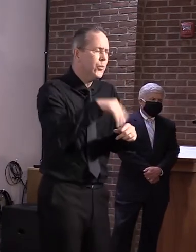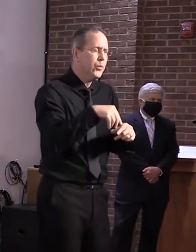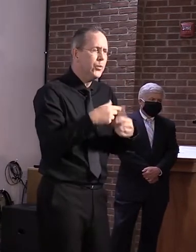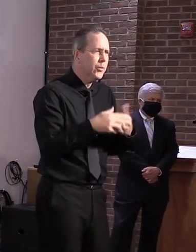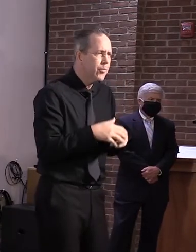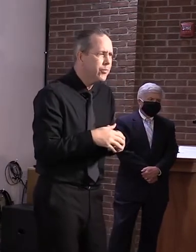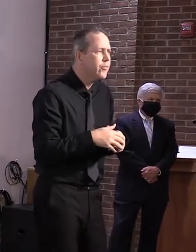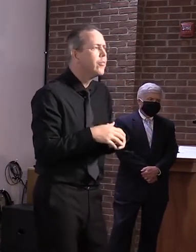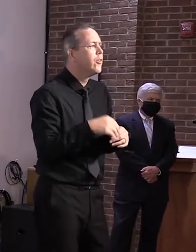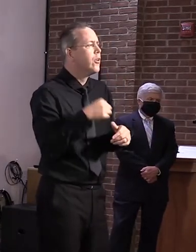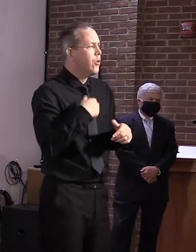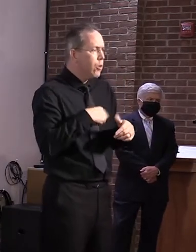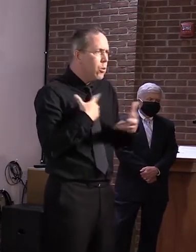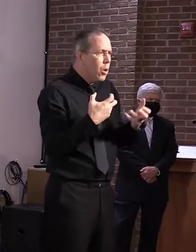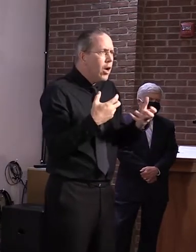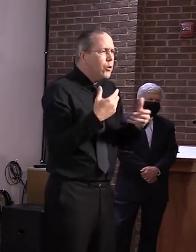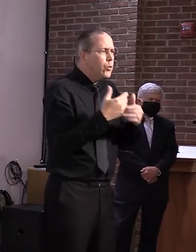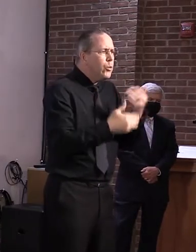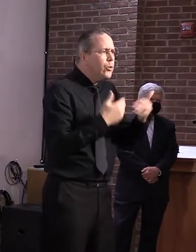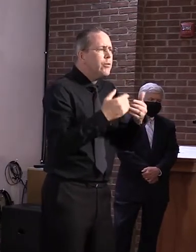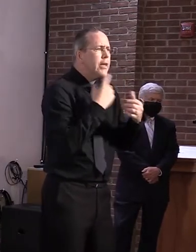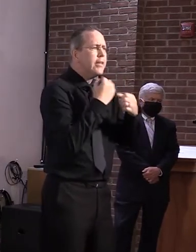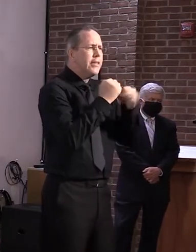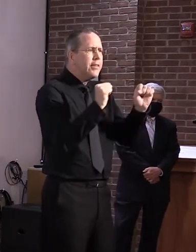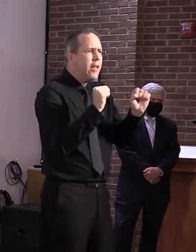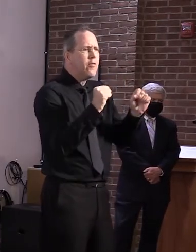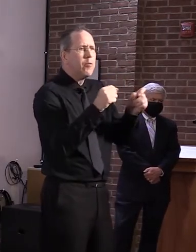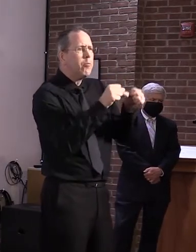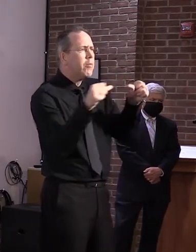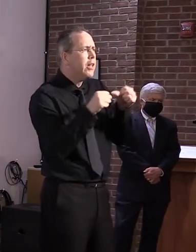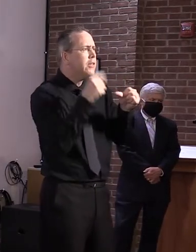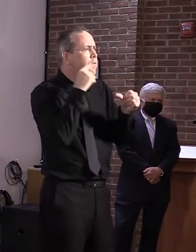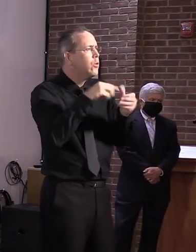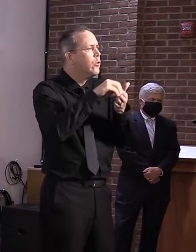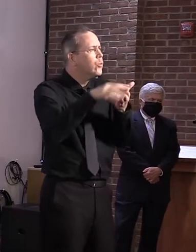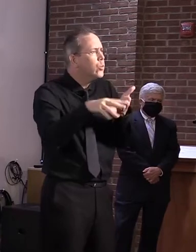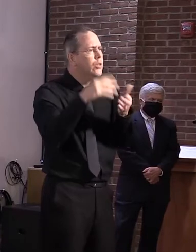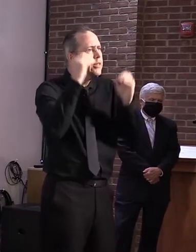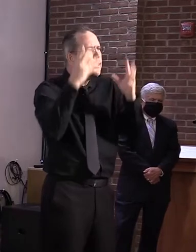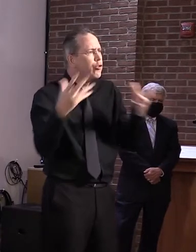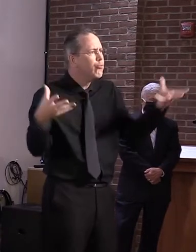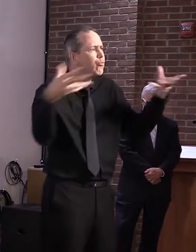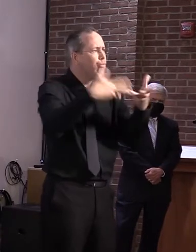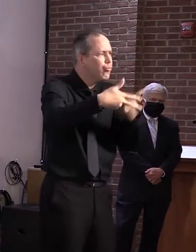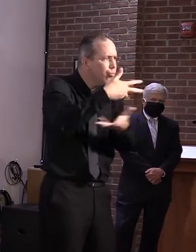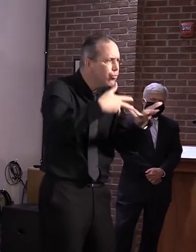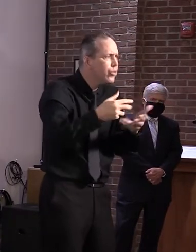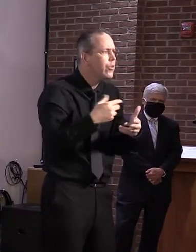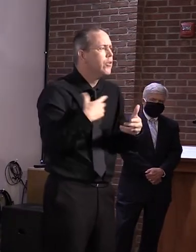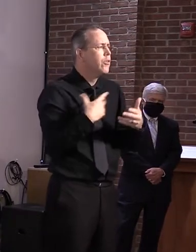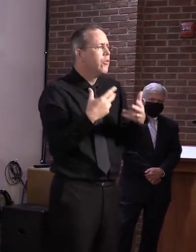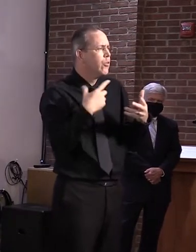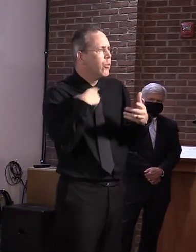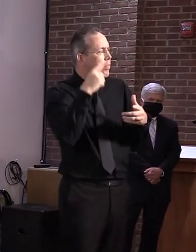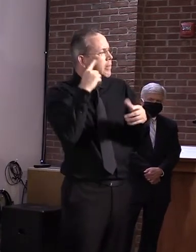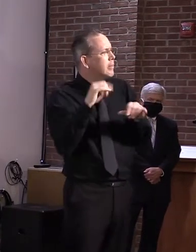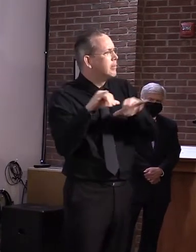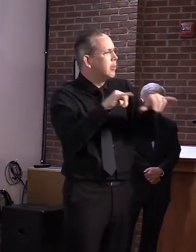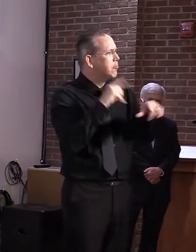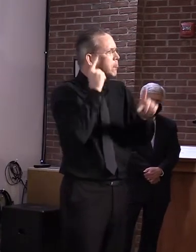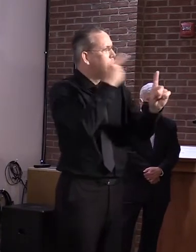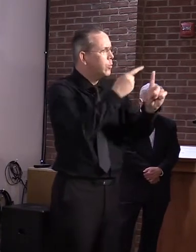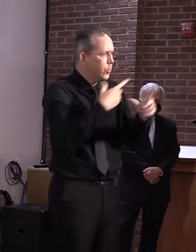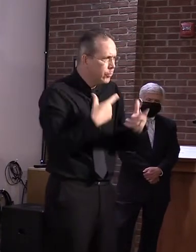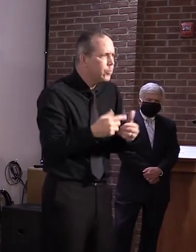the safest place to go to college. And all of our college presidents have that in mind and have that as their